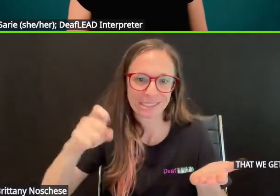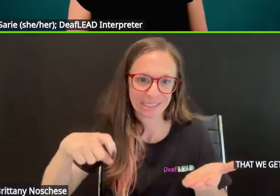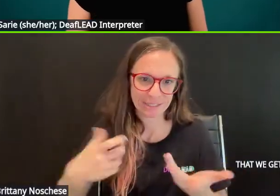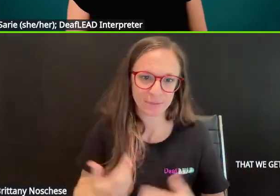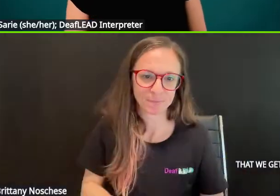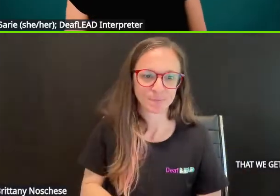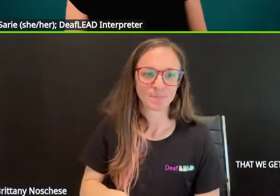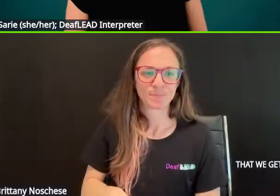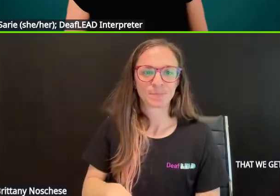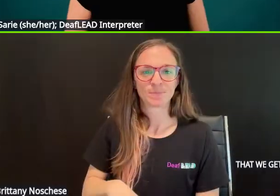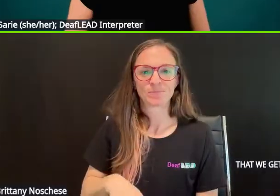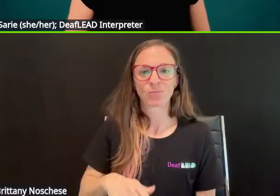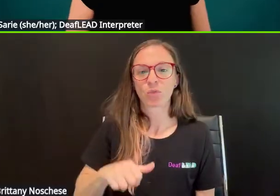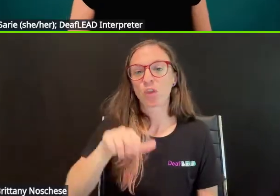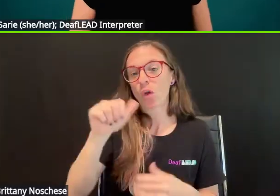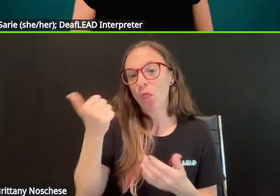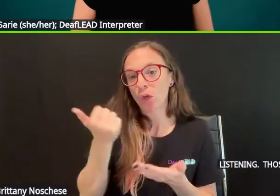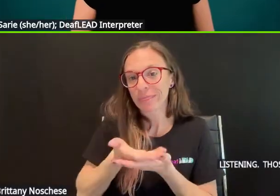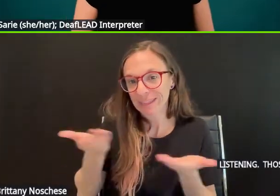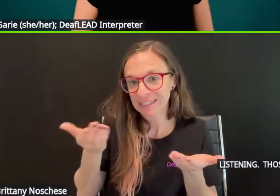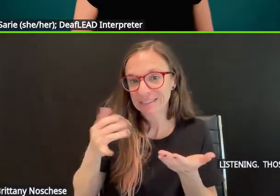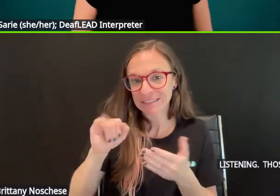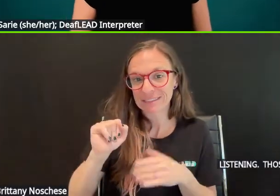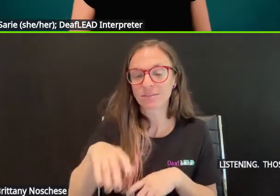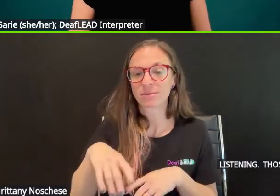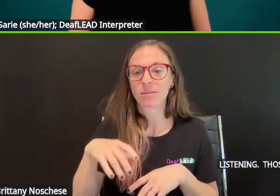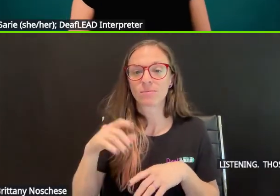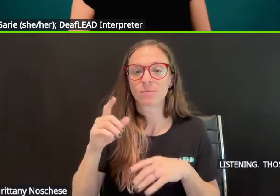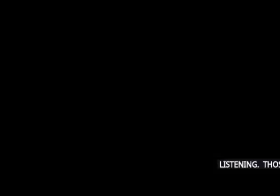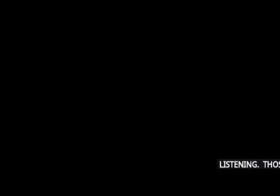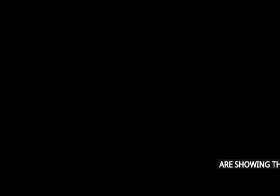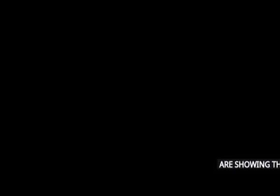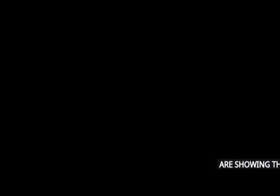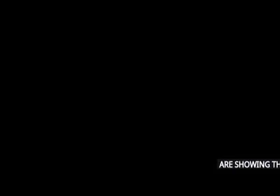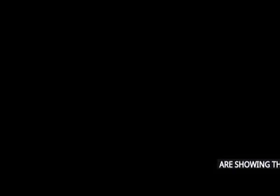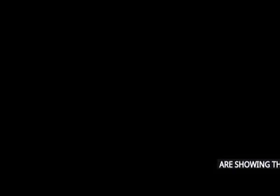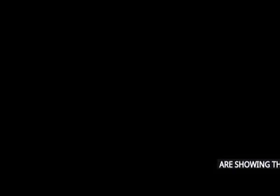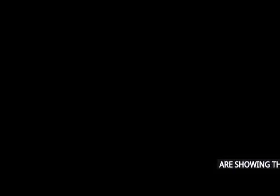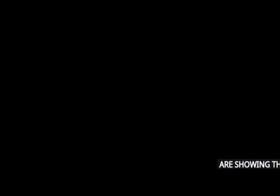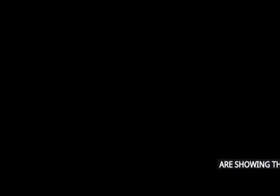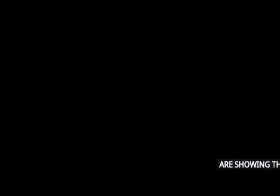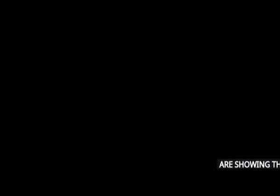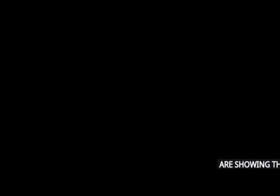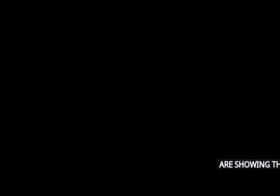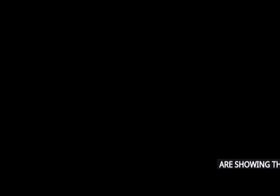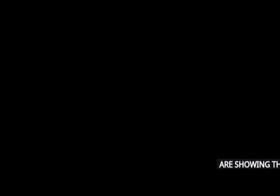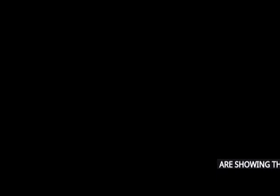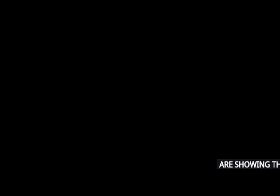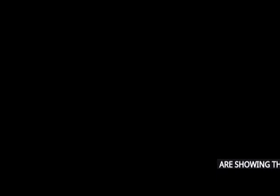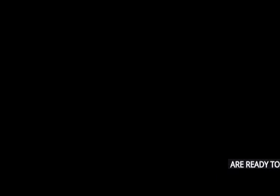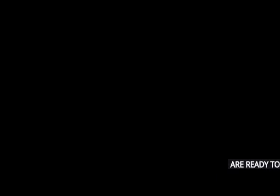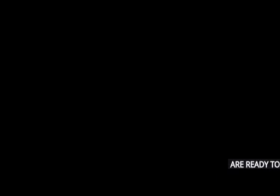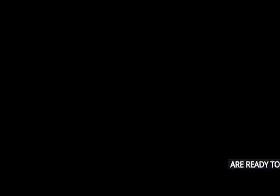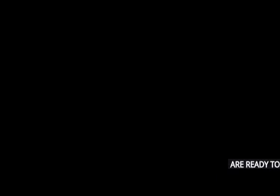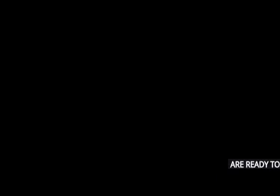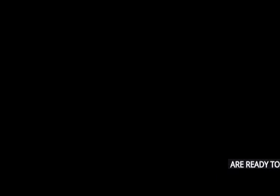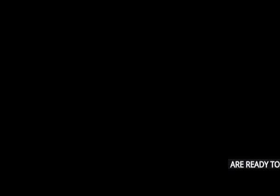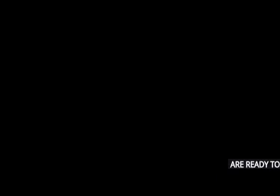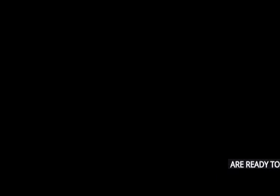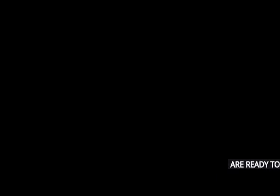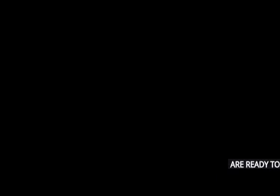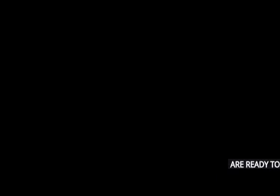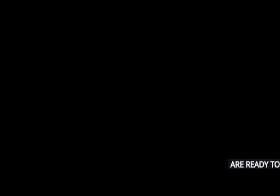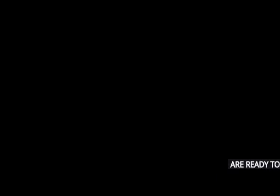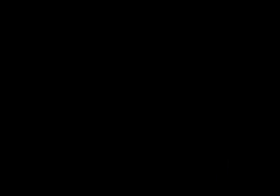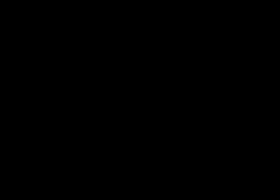we're ready to listen, provide resources, whatever's needed. Another thing is that having direct communication between the crisis